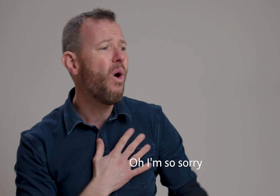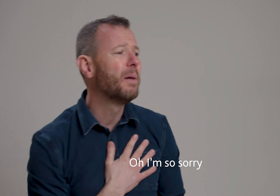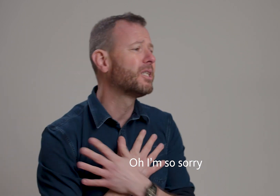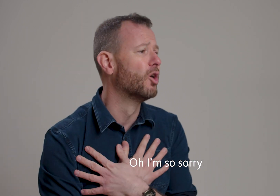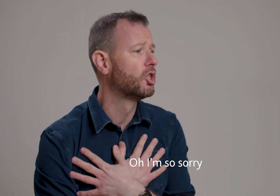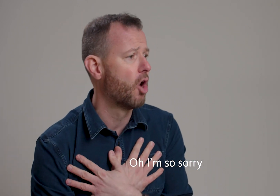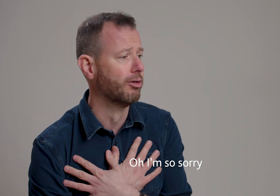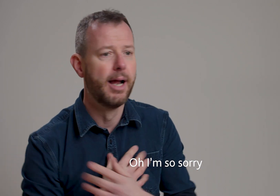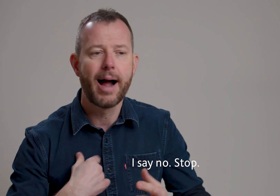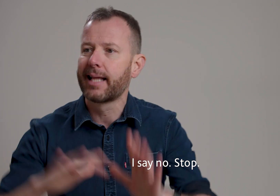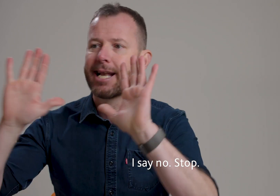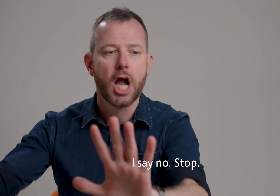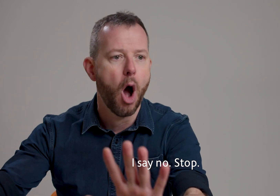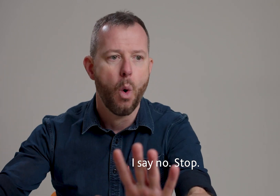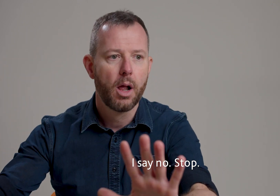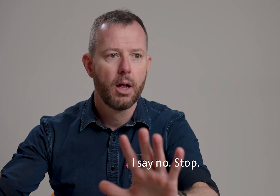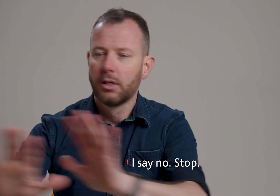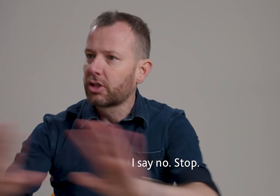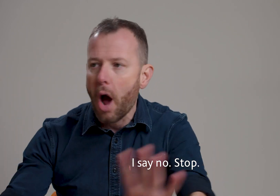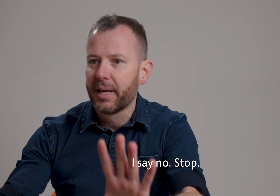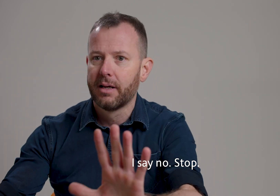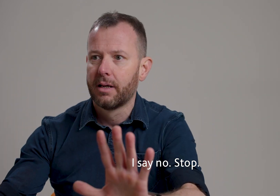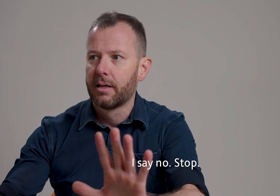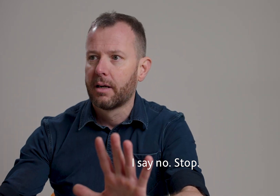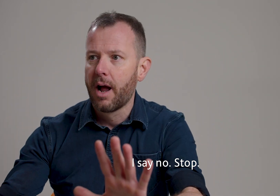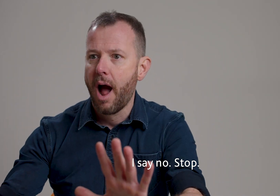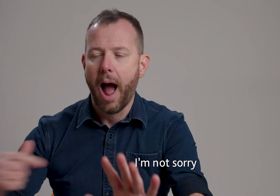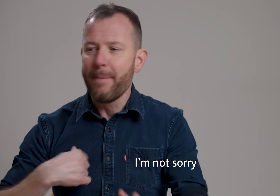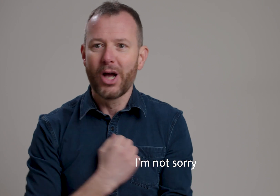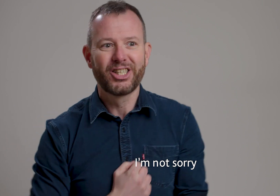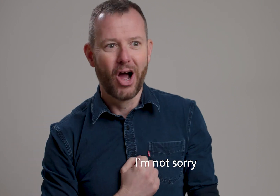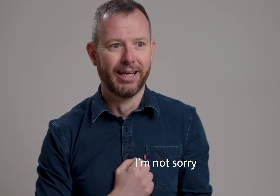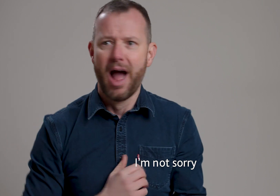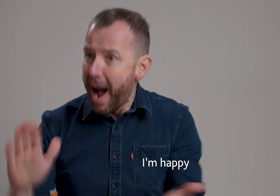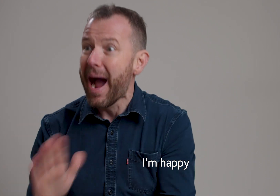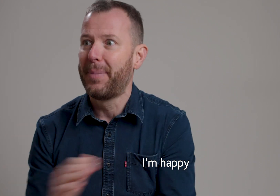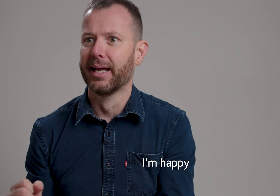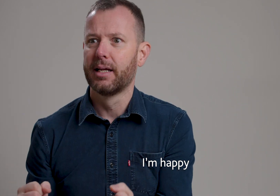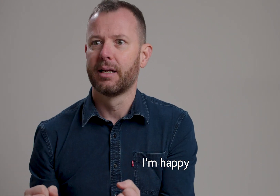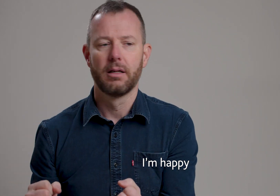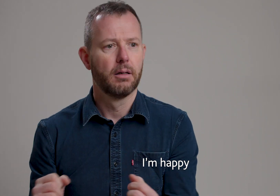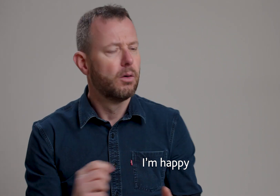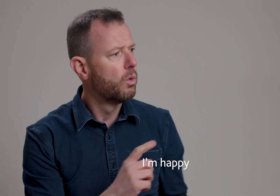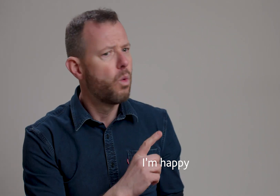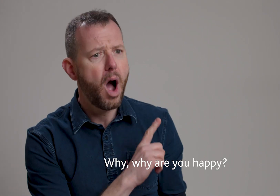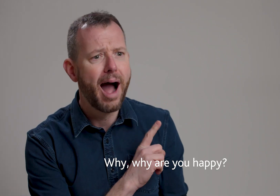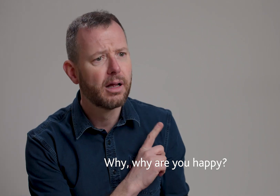I'm so sorry, I don't know. Stop! And the story happy. Why?